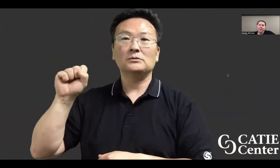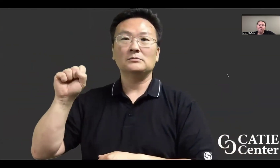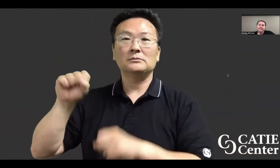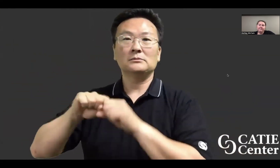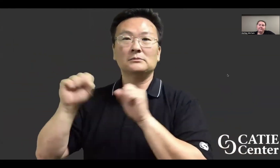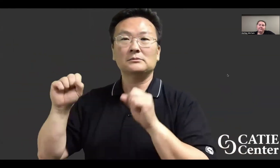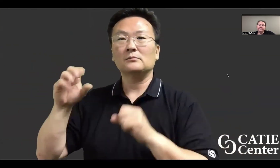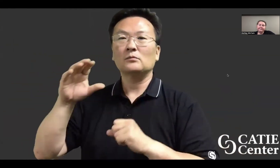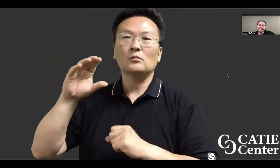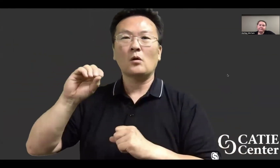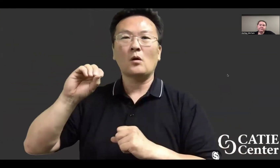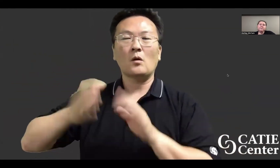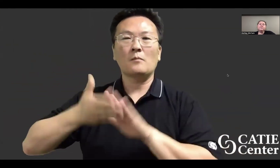Apple.